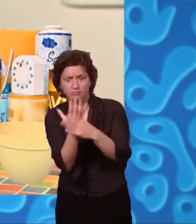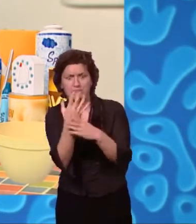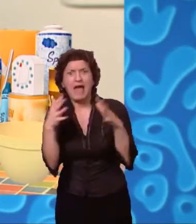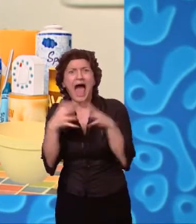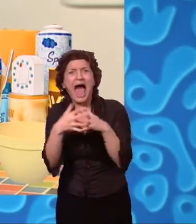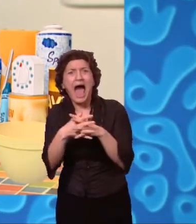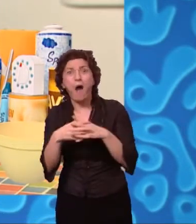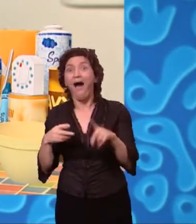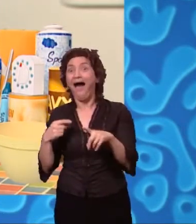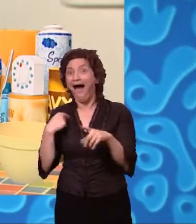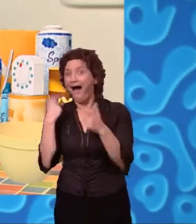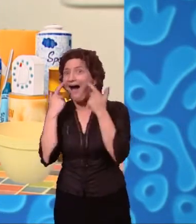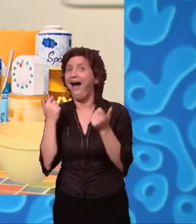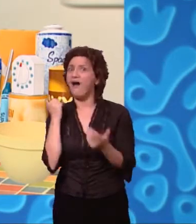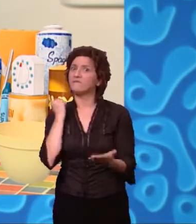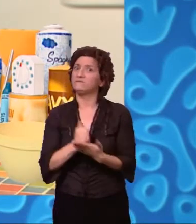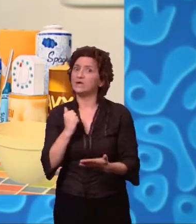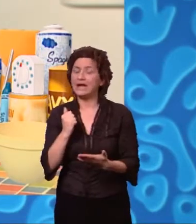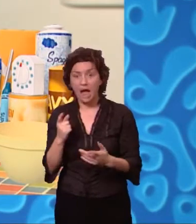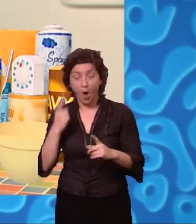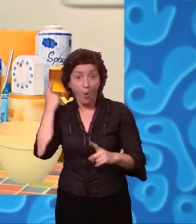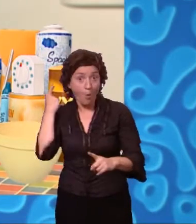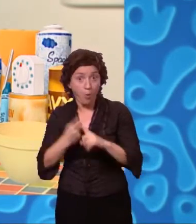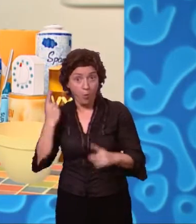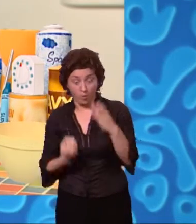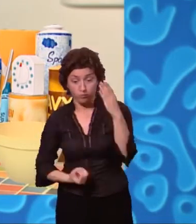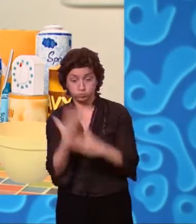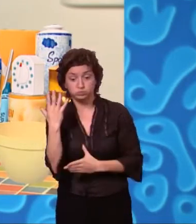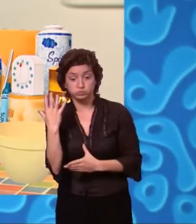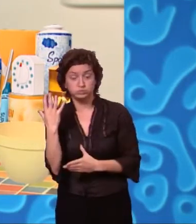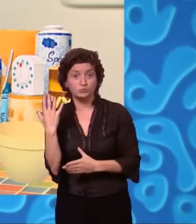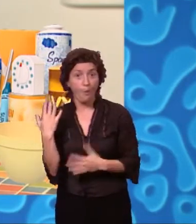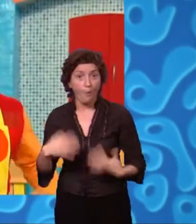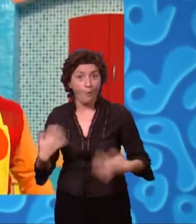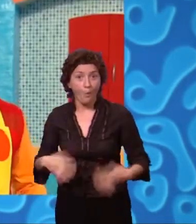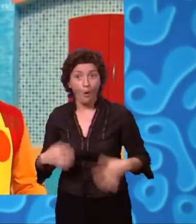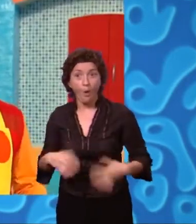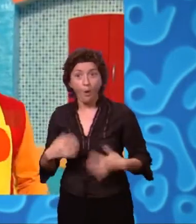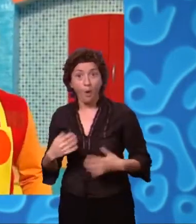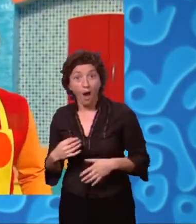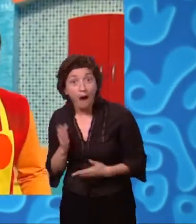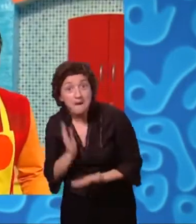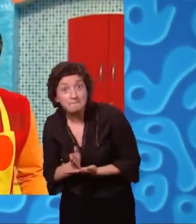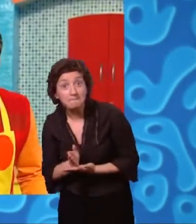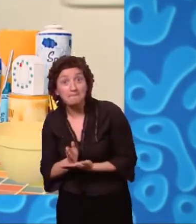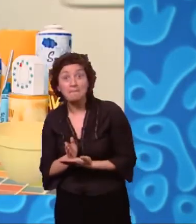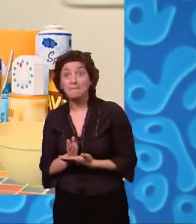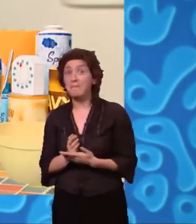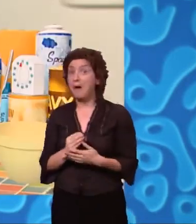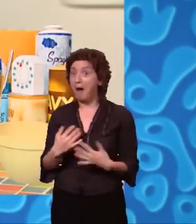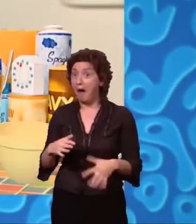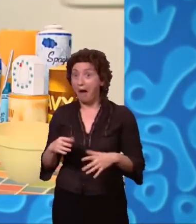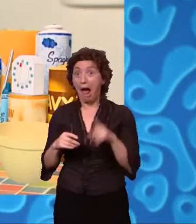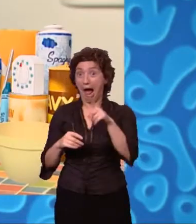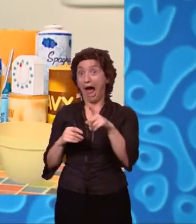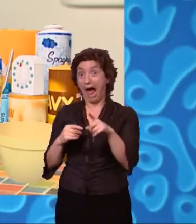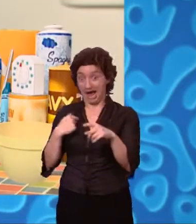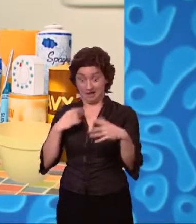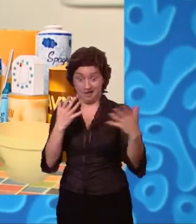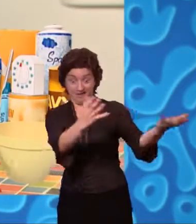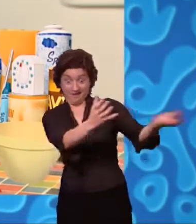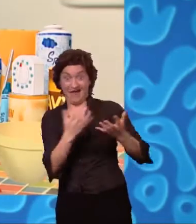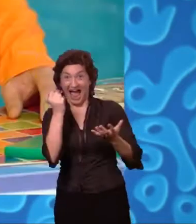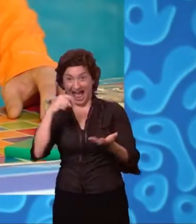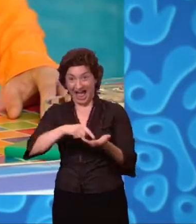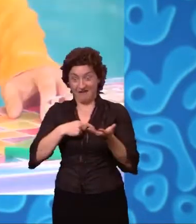beans. And guess what? They grow really, really quickly. Oh, do they? Yes, and here's some of